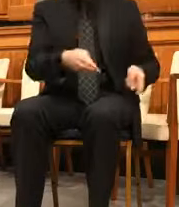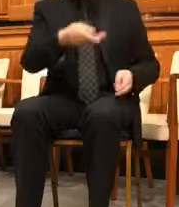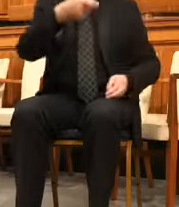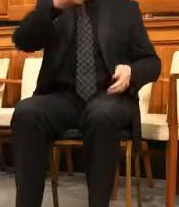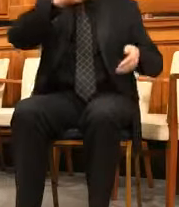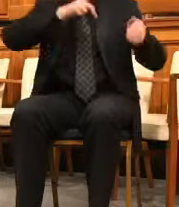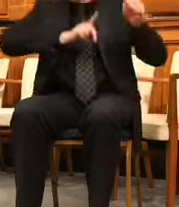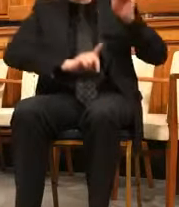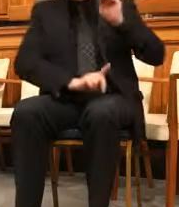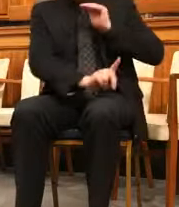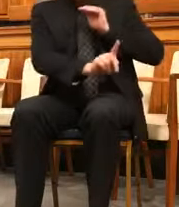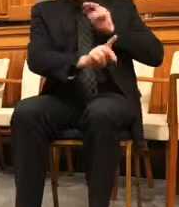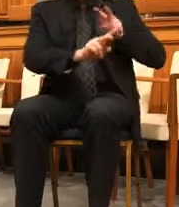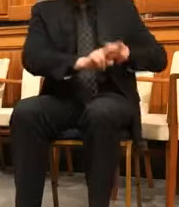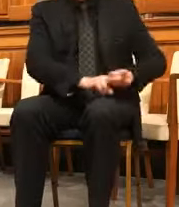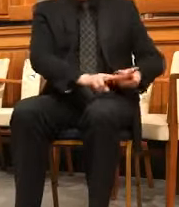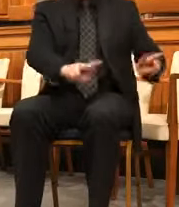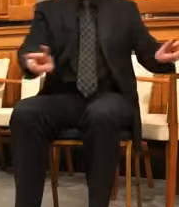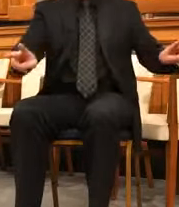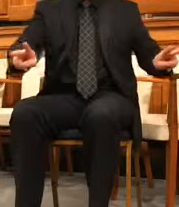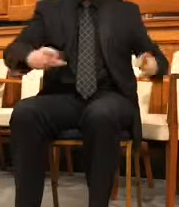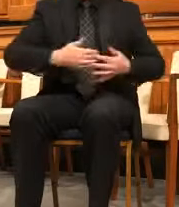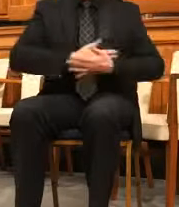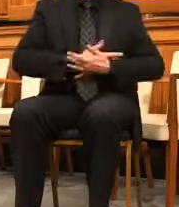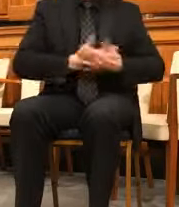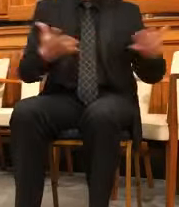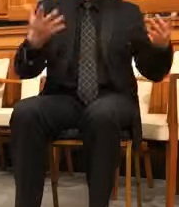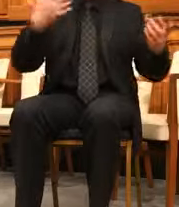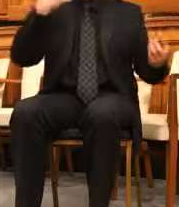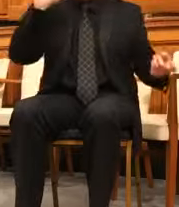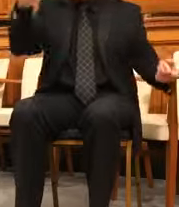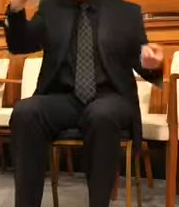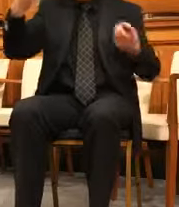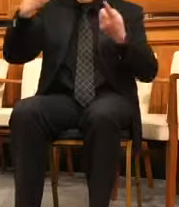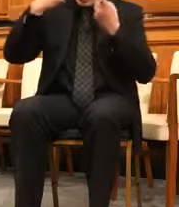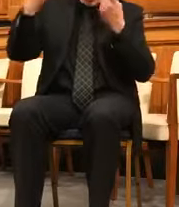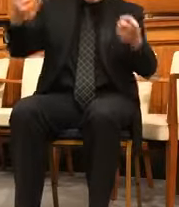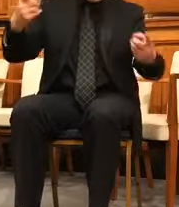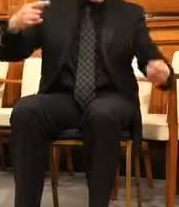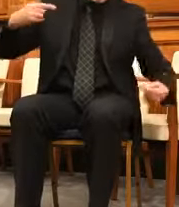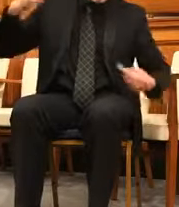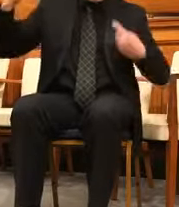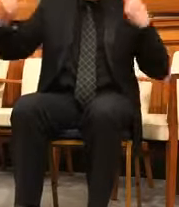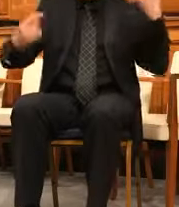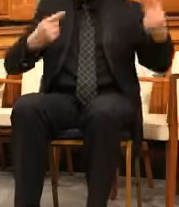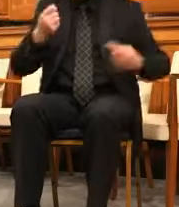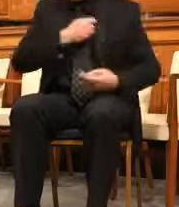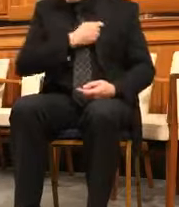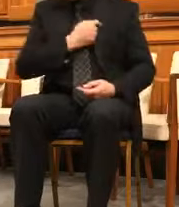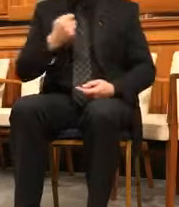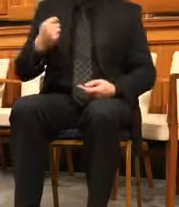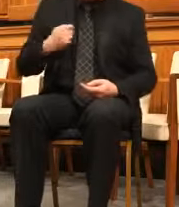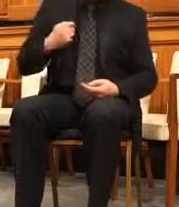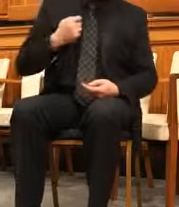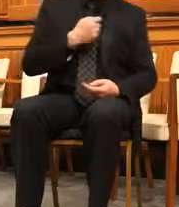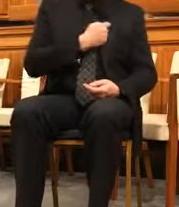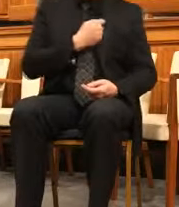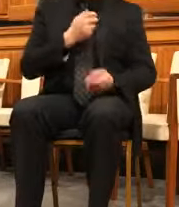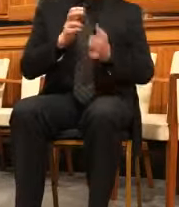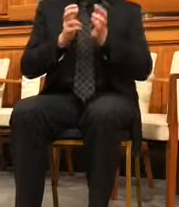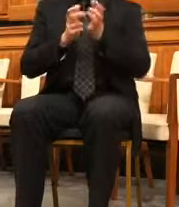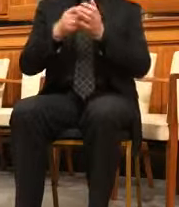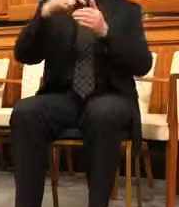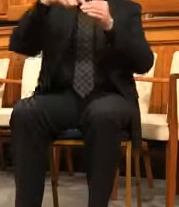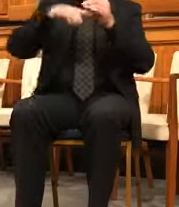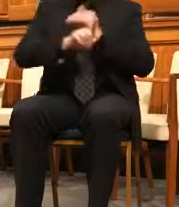synagogue, and seeth the tumult, and them that wept and wailed greatly. And when he was come in,